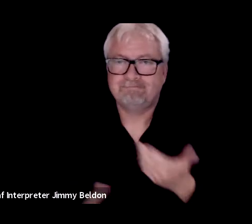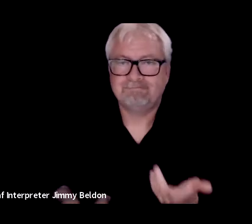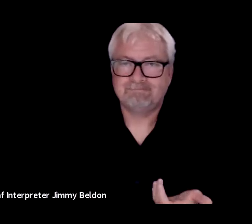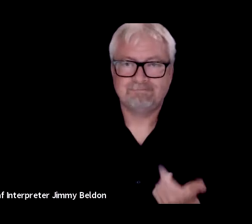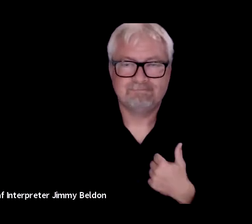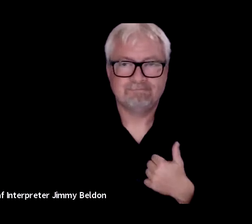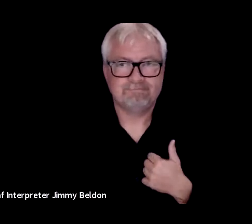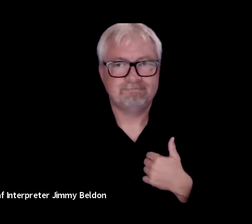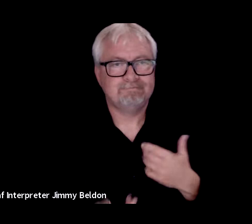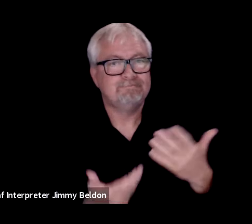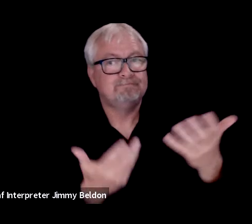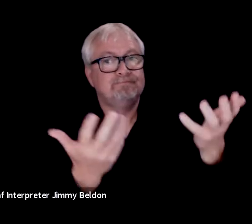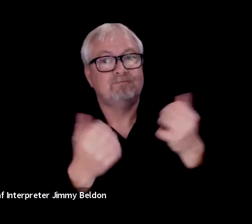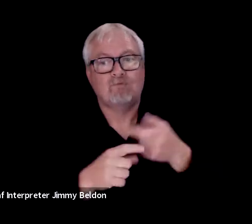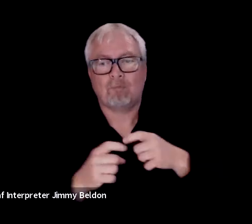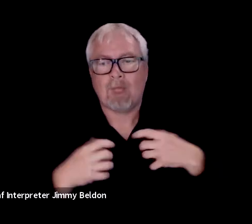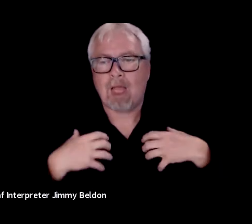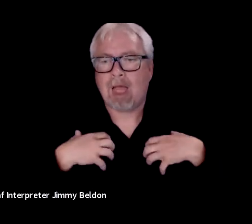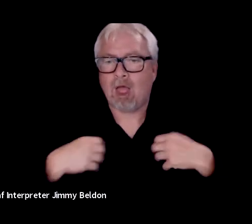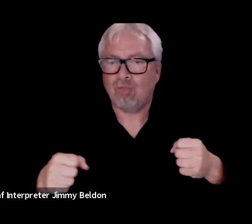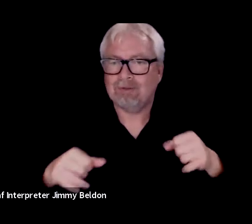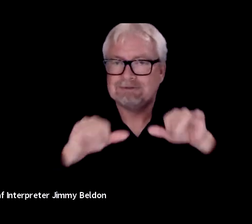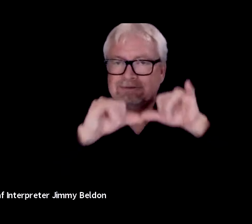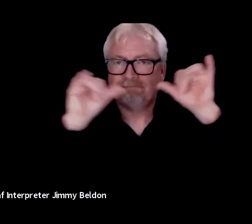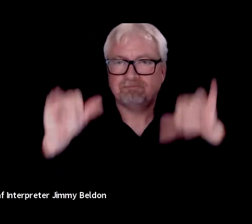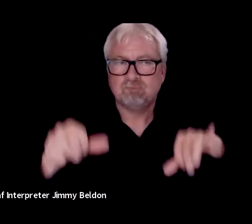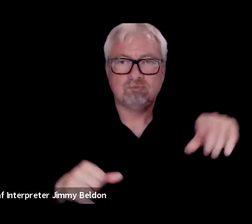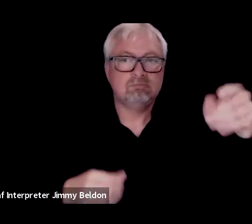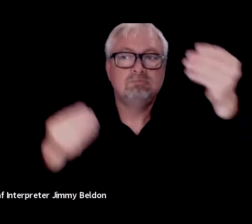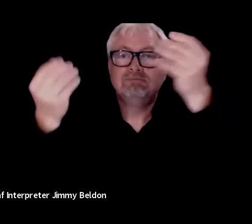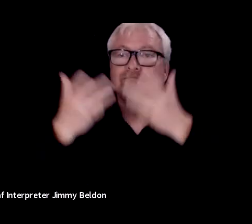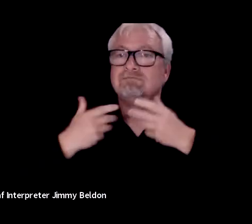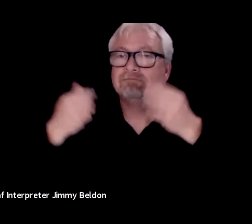of vacancies than they've ever seen before. So